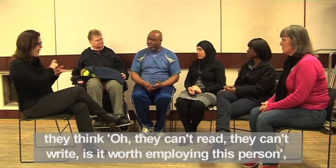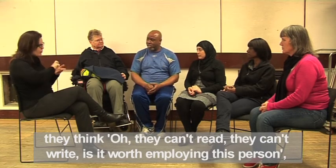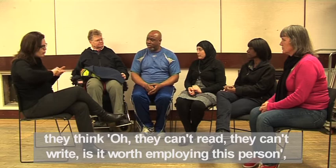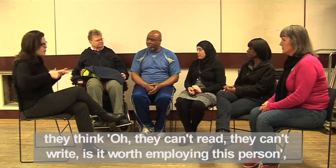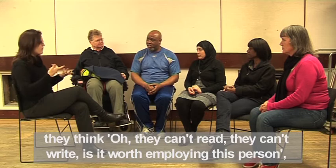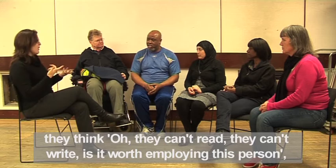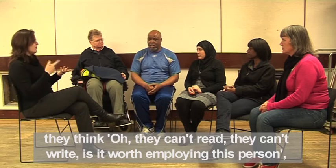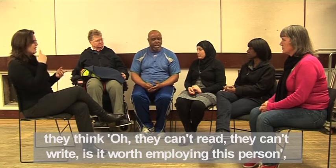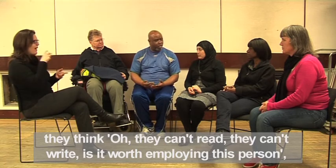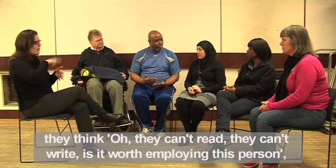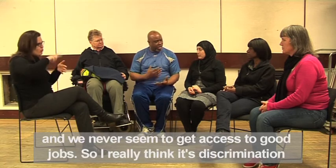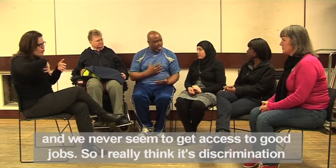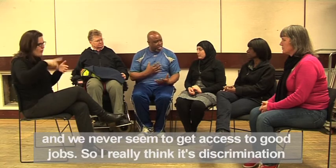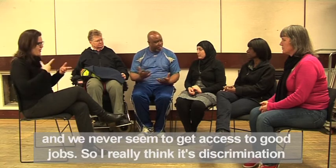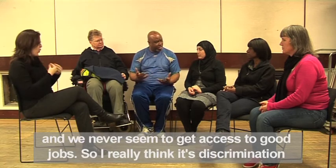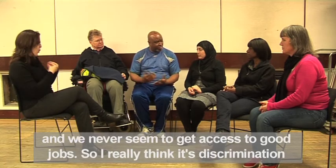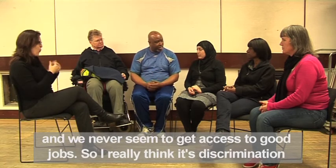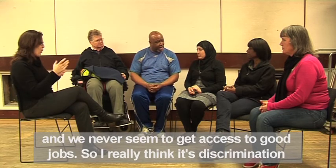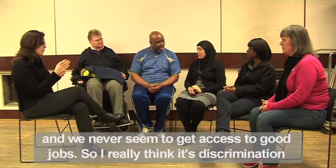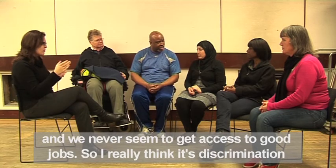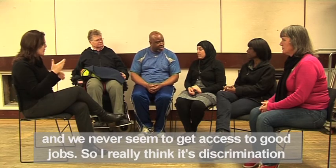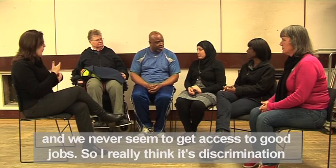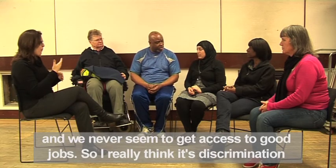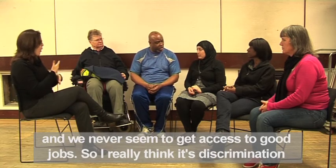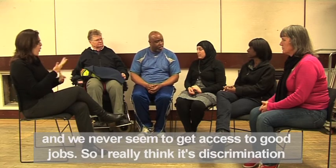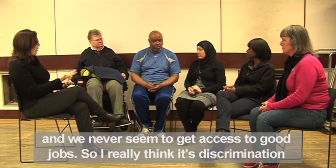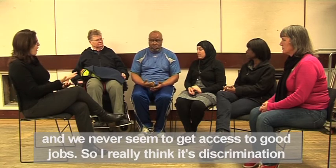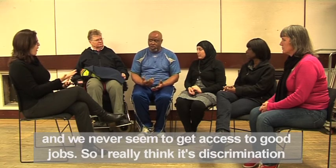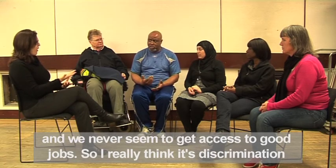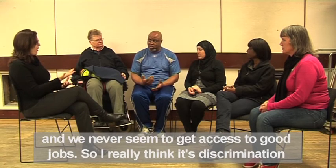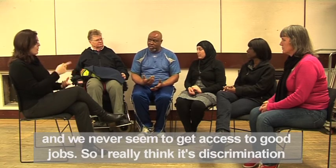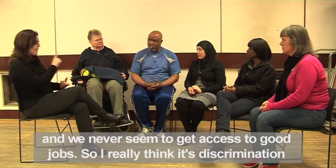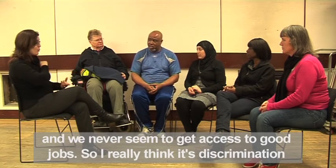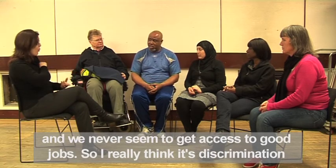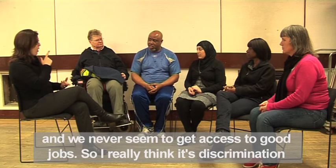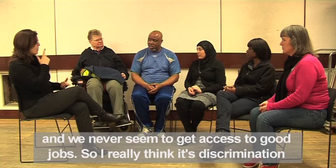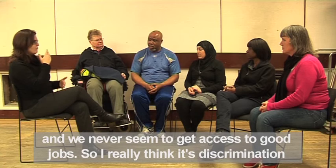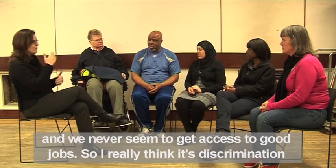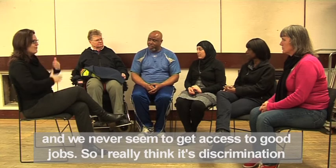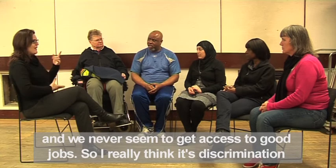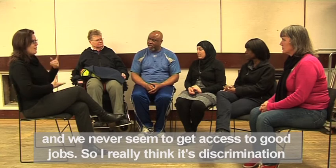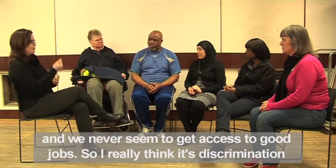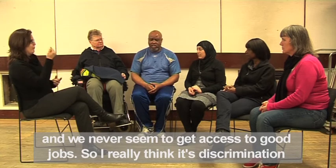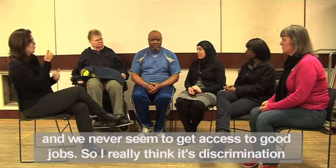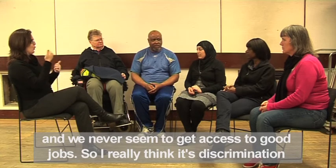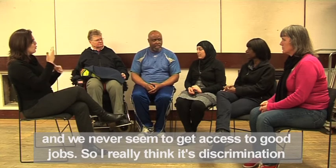this person? And we never seem to get access to, good jobs. So I really think